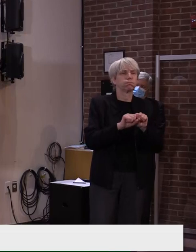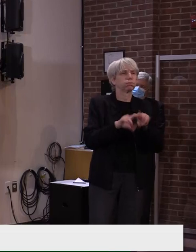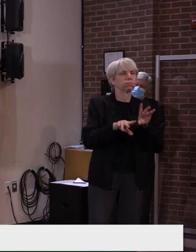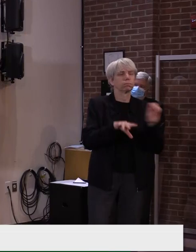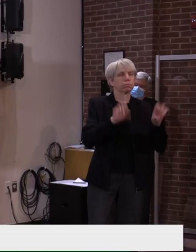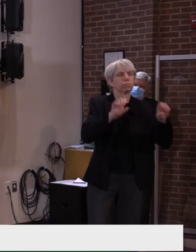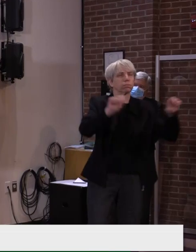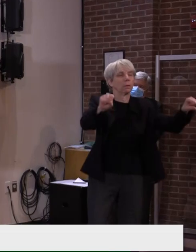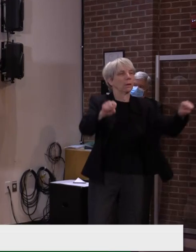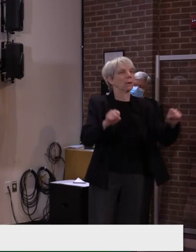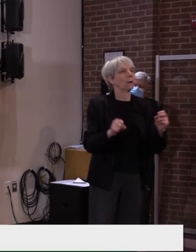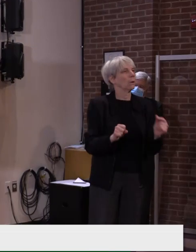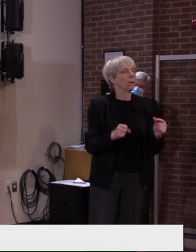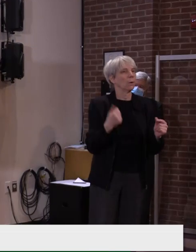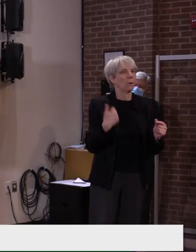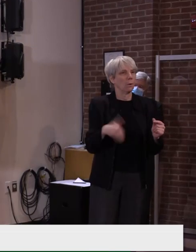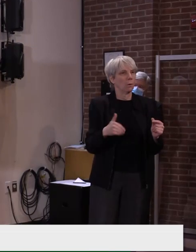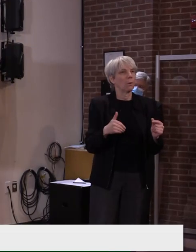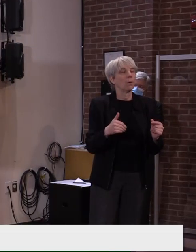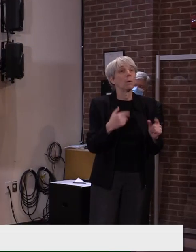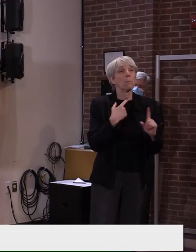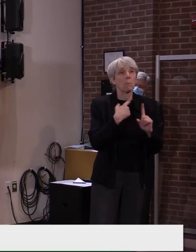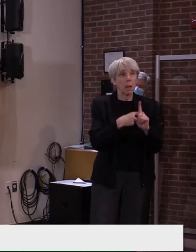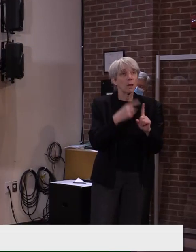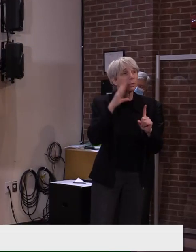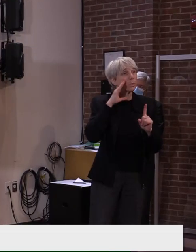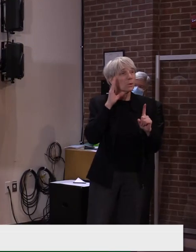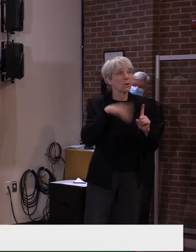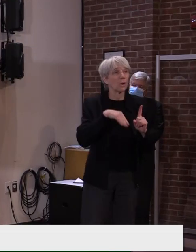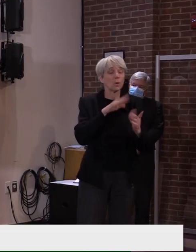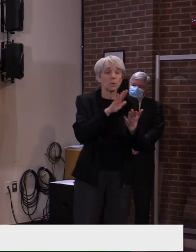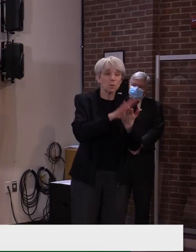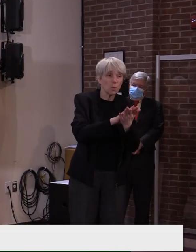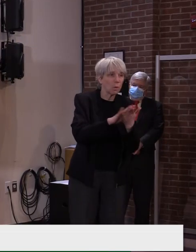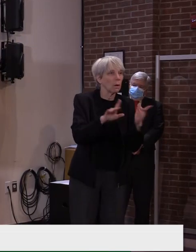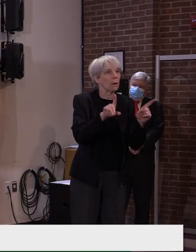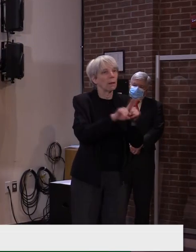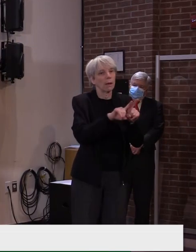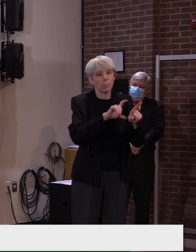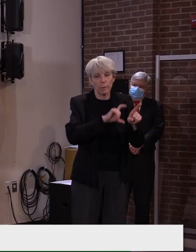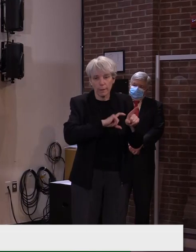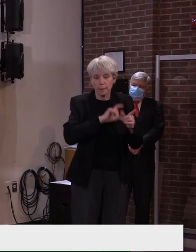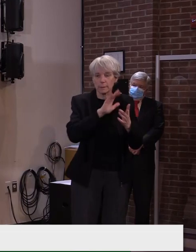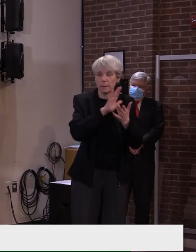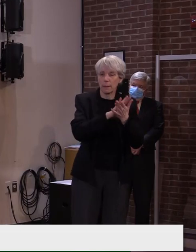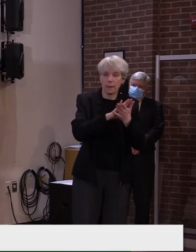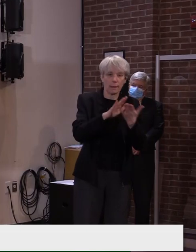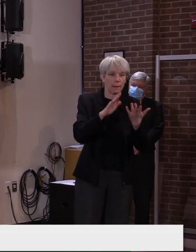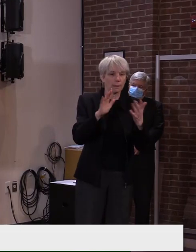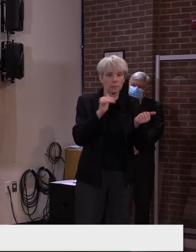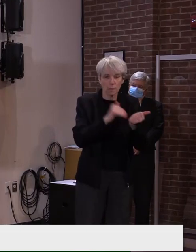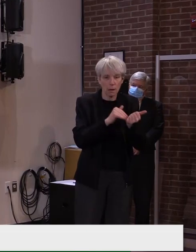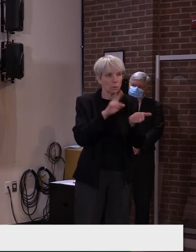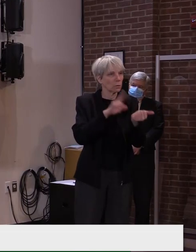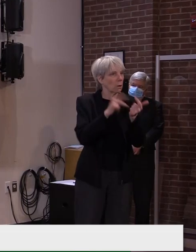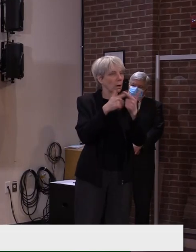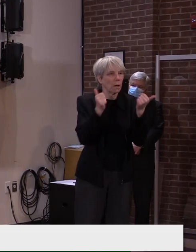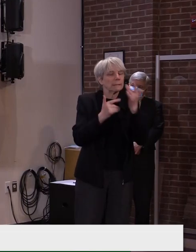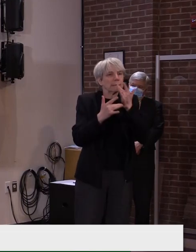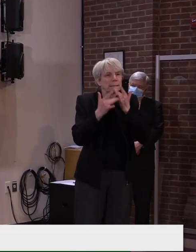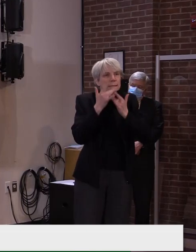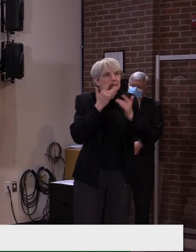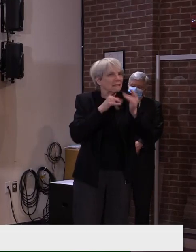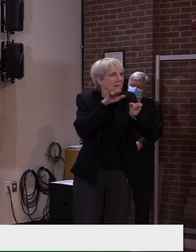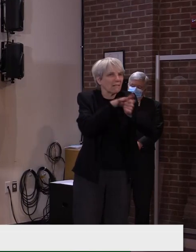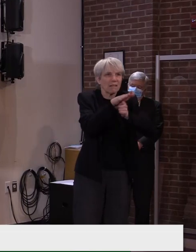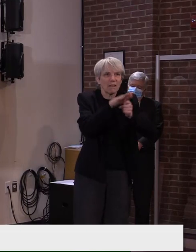have limitations in terms of workforce across all sectors. So we're watching this not just in the education community, but throughout